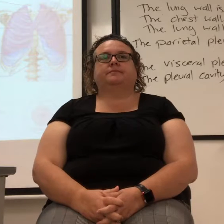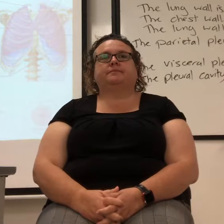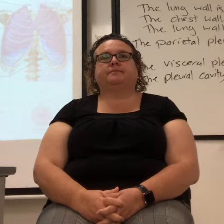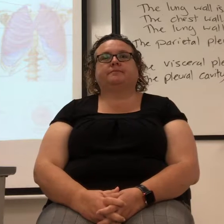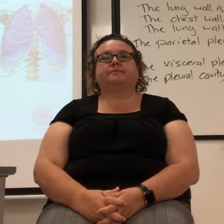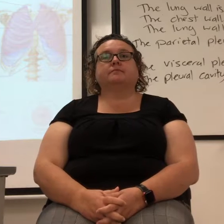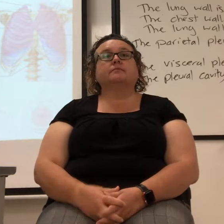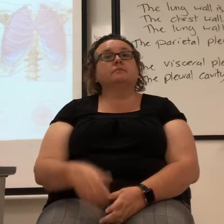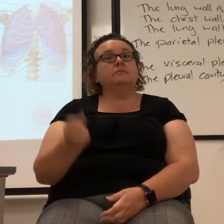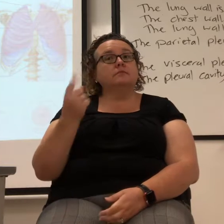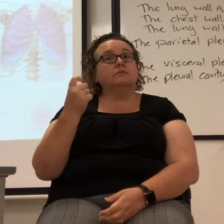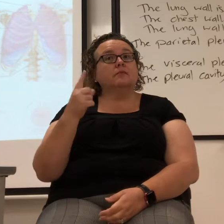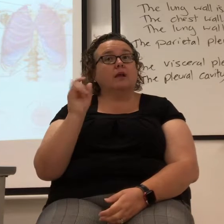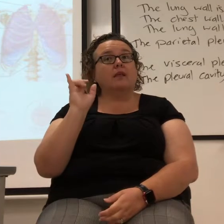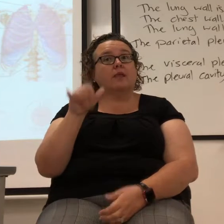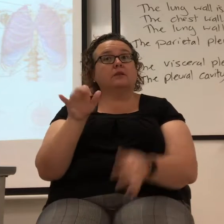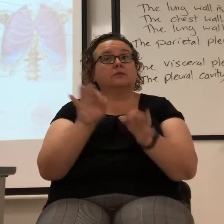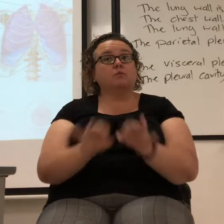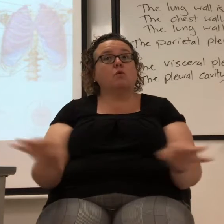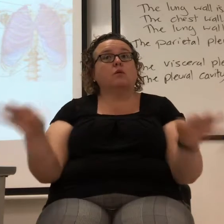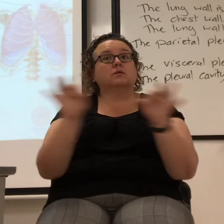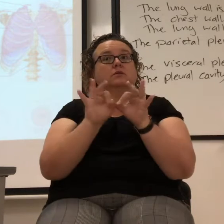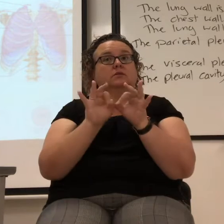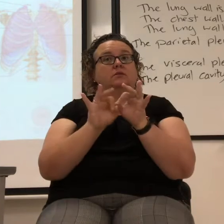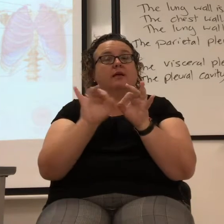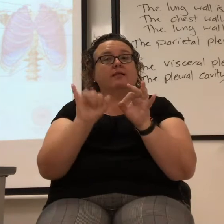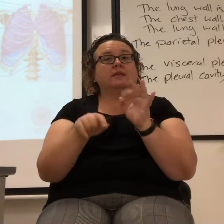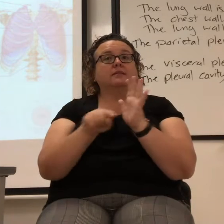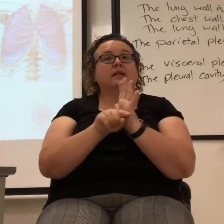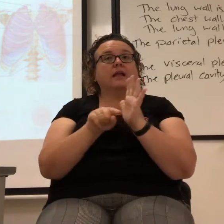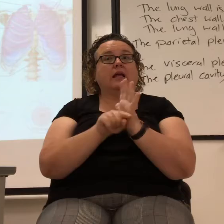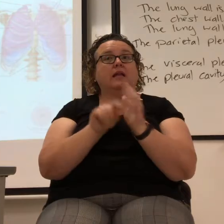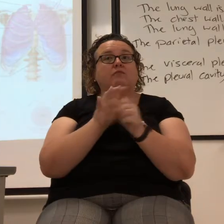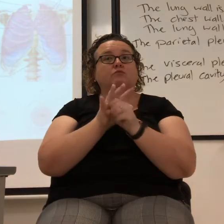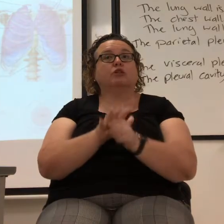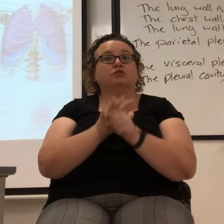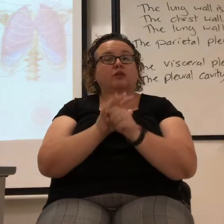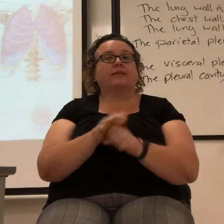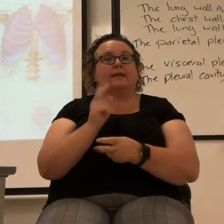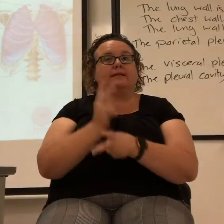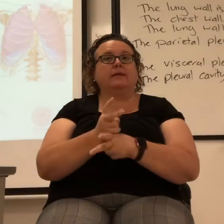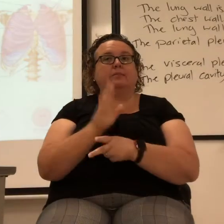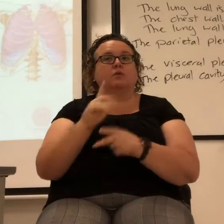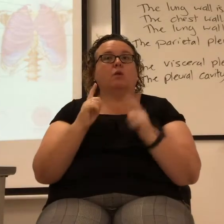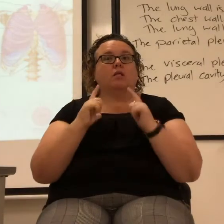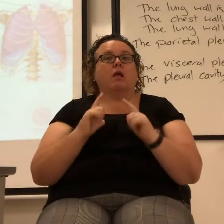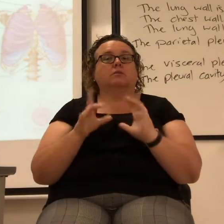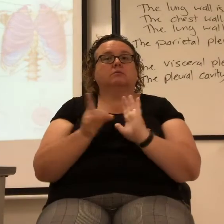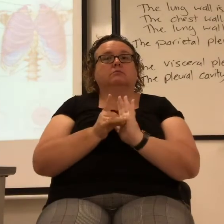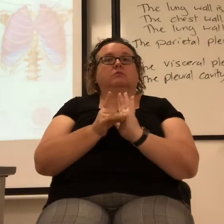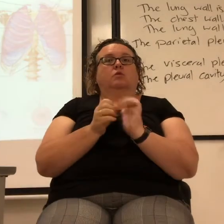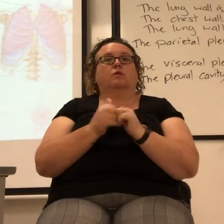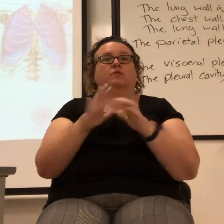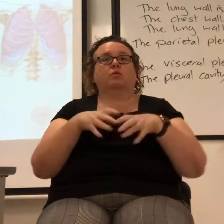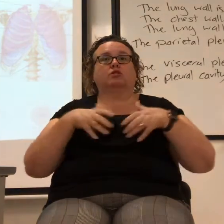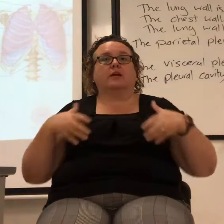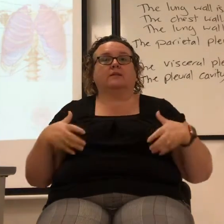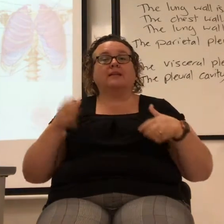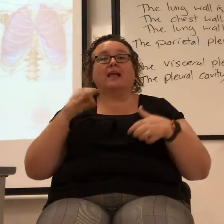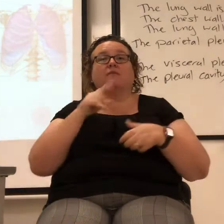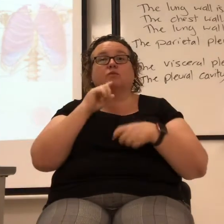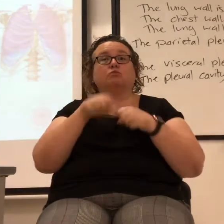But that's important. This is the negative pressure that's keeping lung stuck to the chest. If you break that